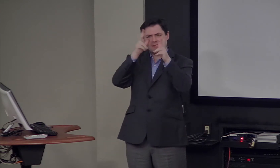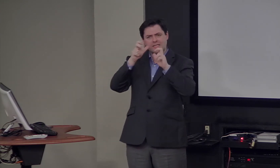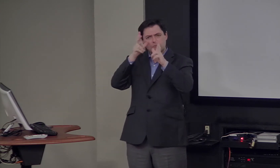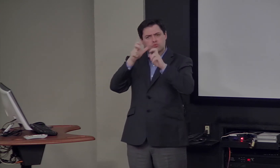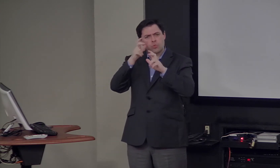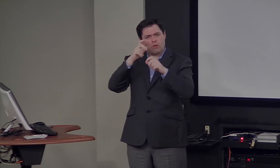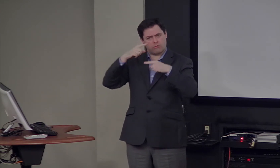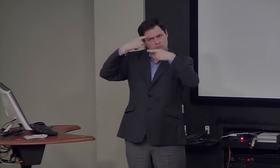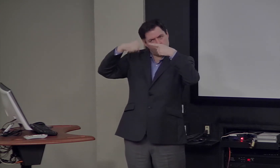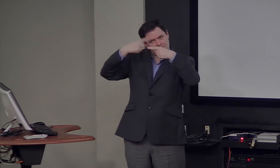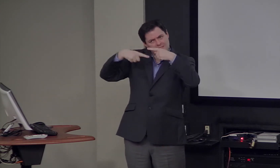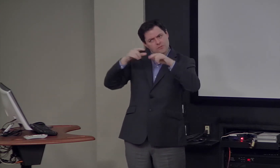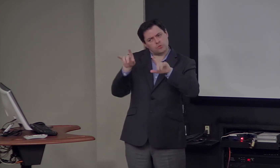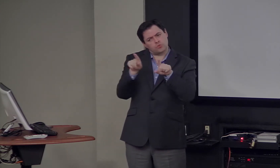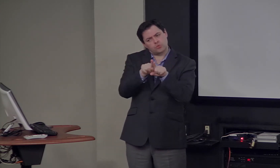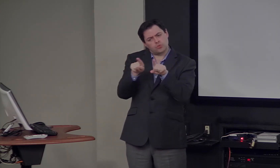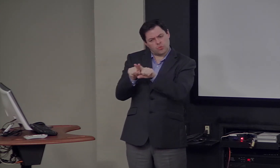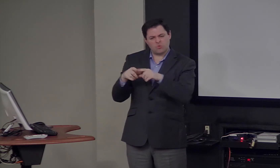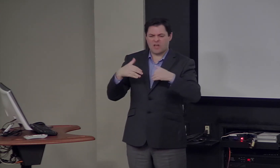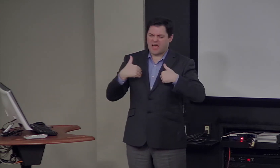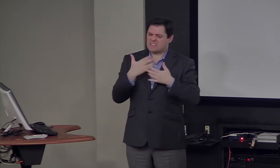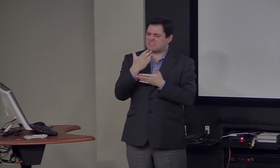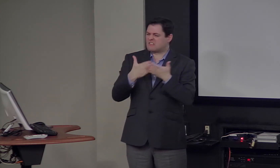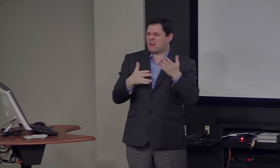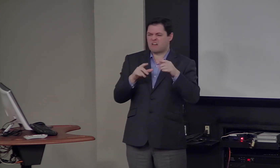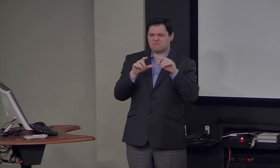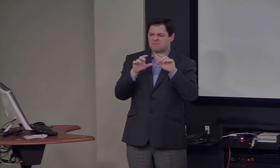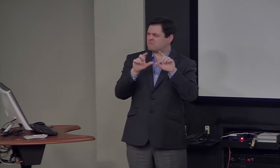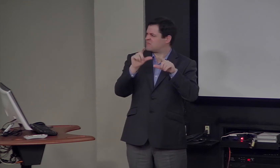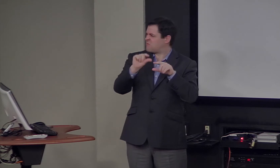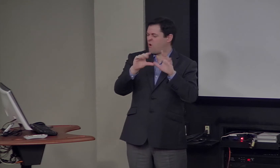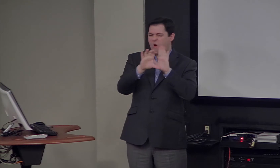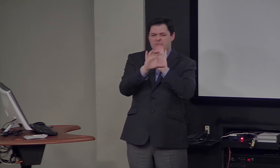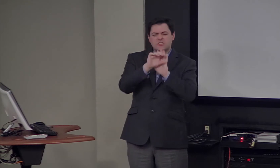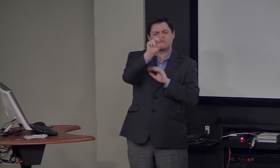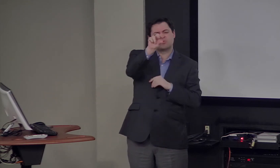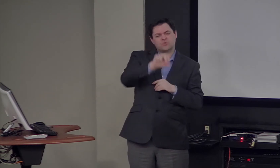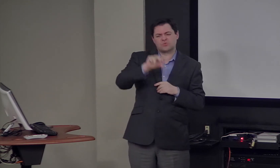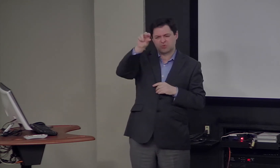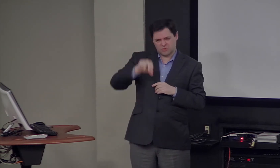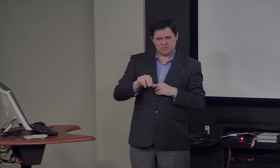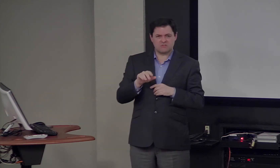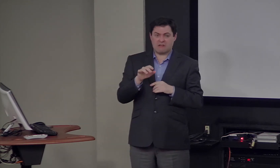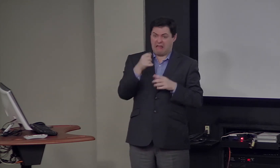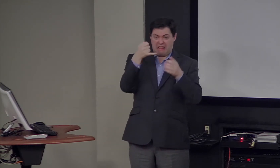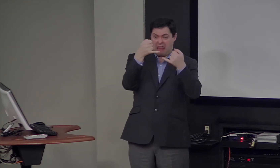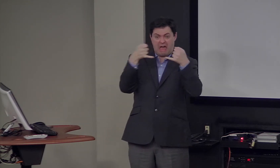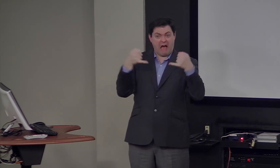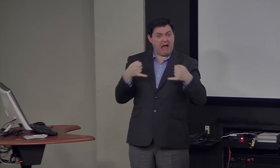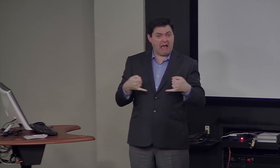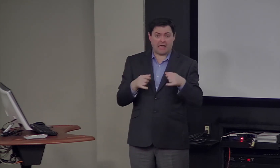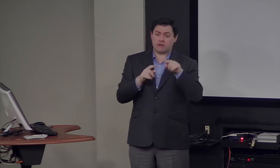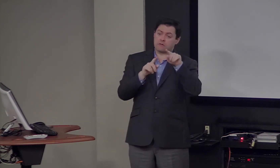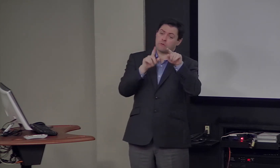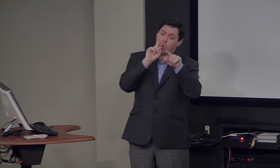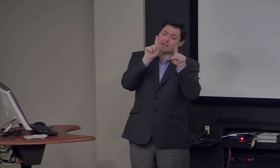language. Then we had basic perceptual processing speed that we tested. We were able to show some